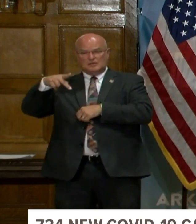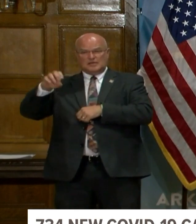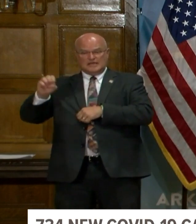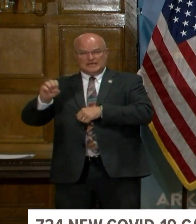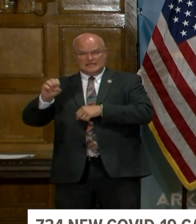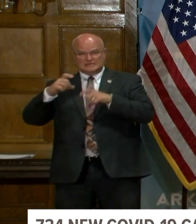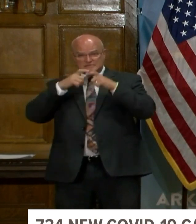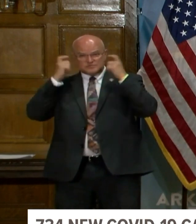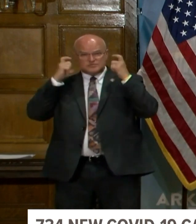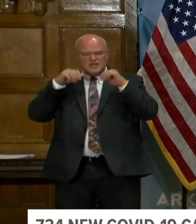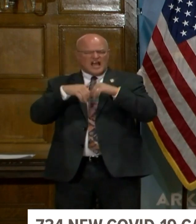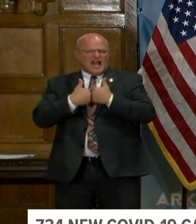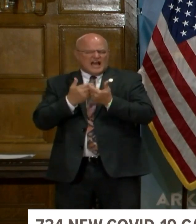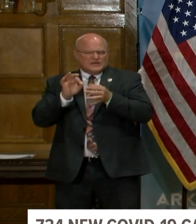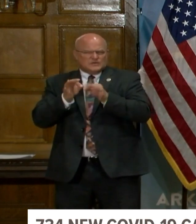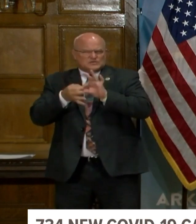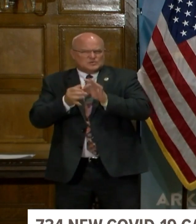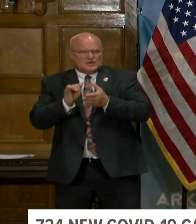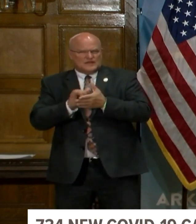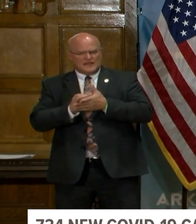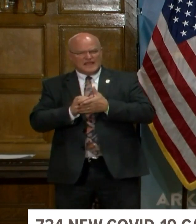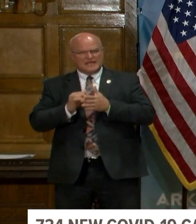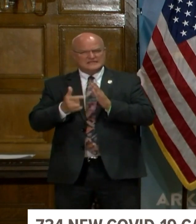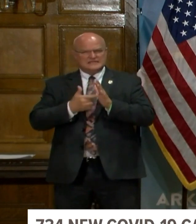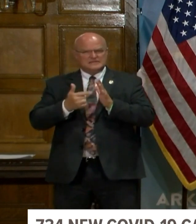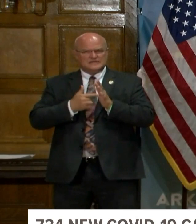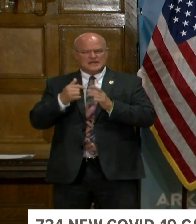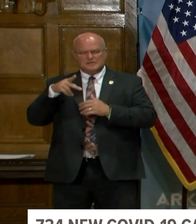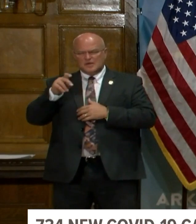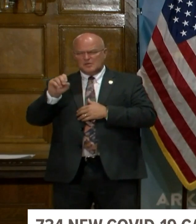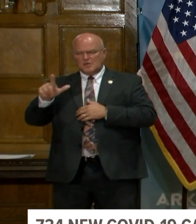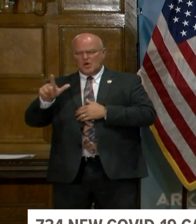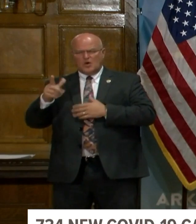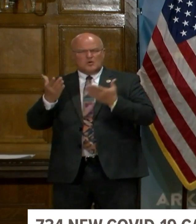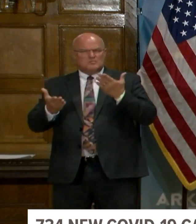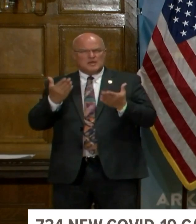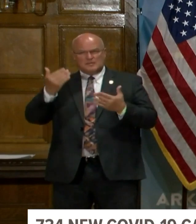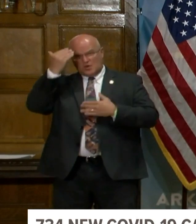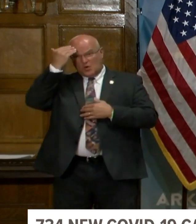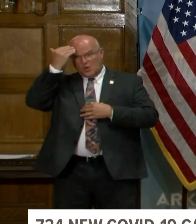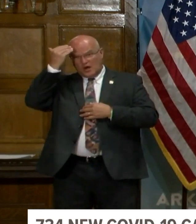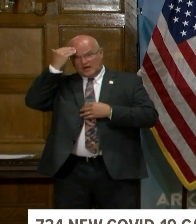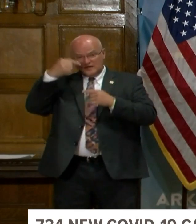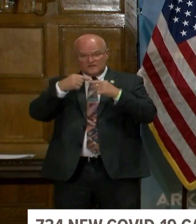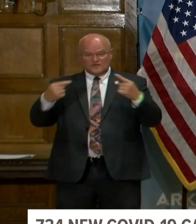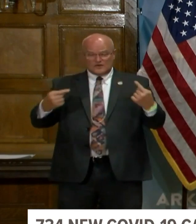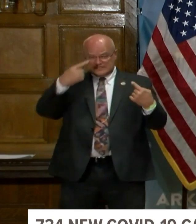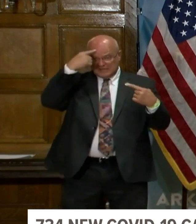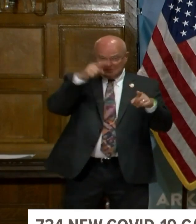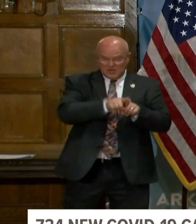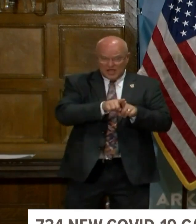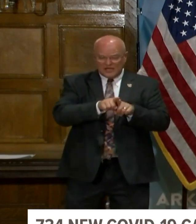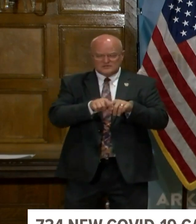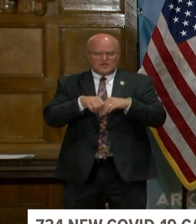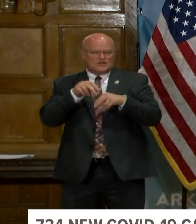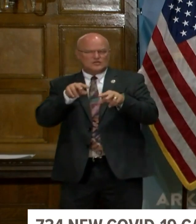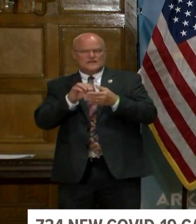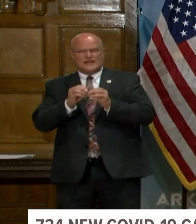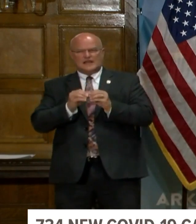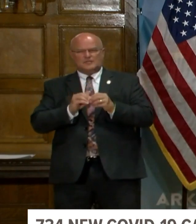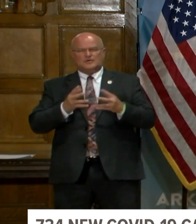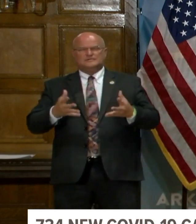equipment. How would you interpret that as someone who's looked at polls for a long time? Is that maybe awareness versus compliance, or how do you look at that